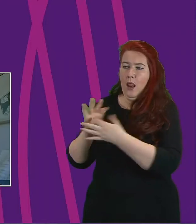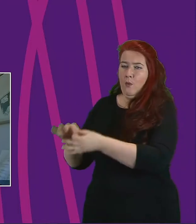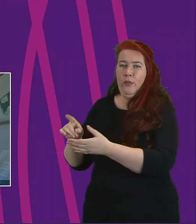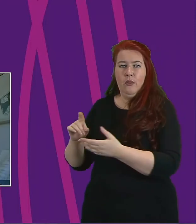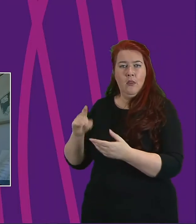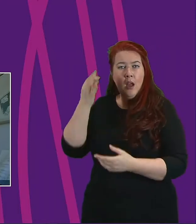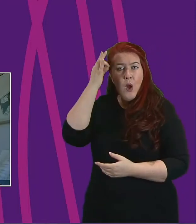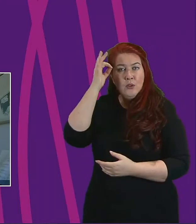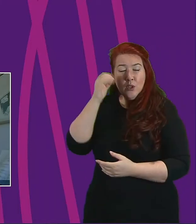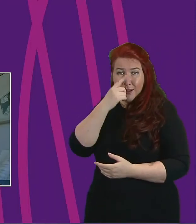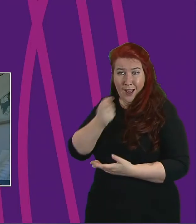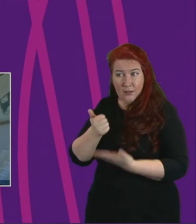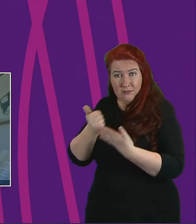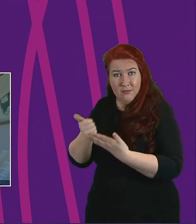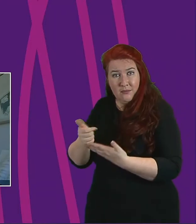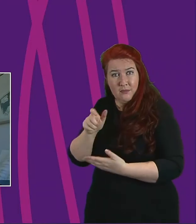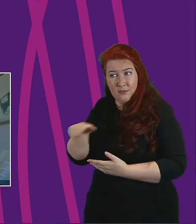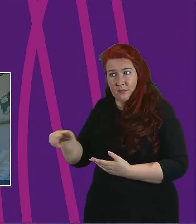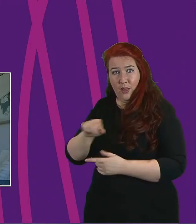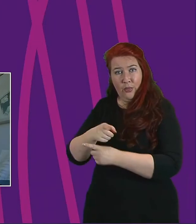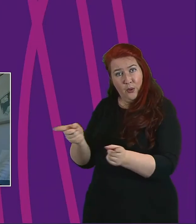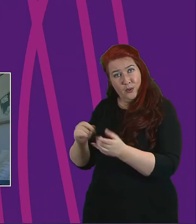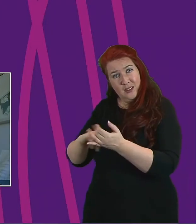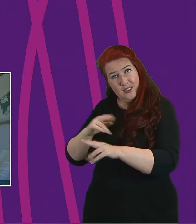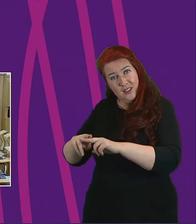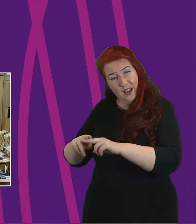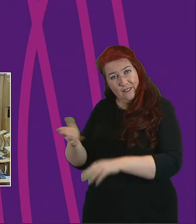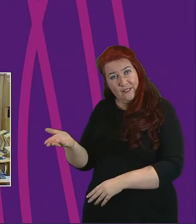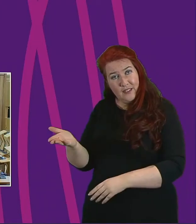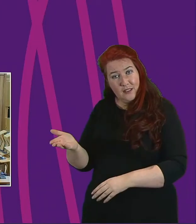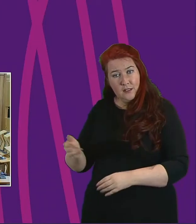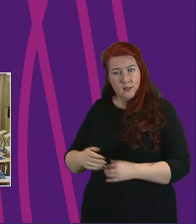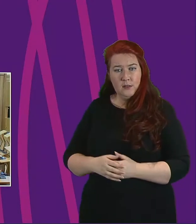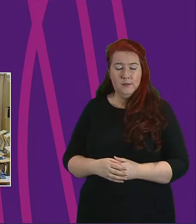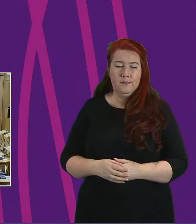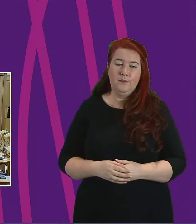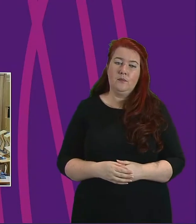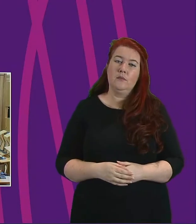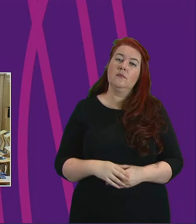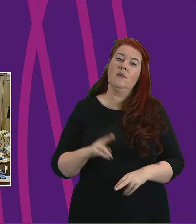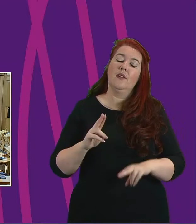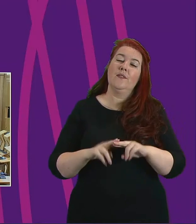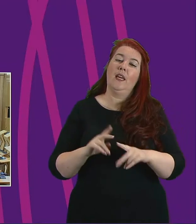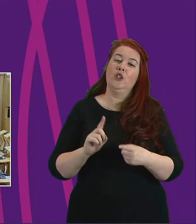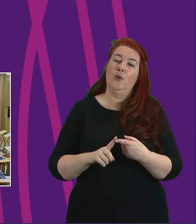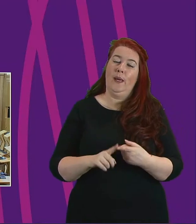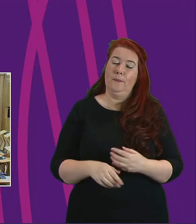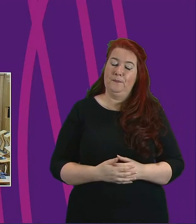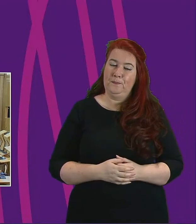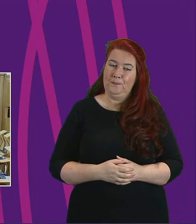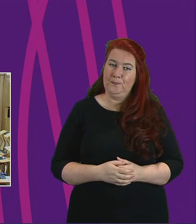to those particular members of staff? Fergus Ewing.